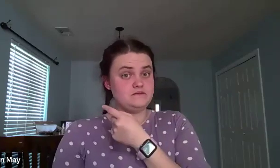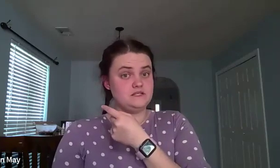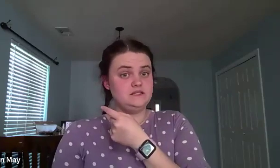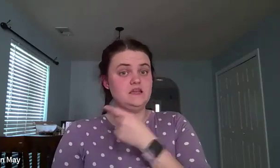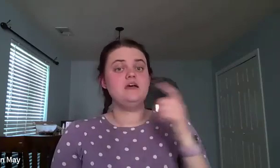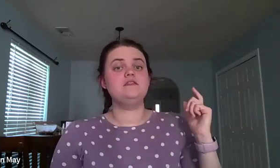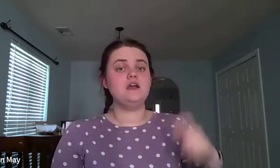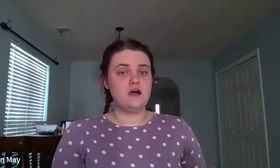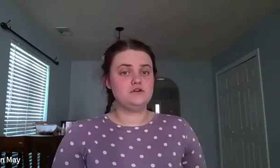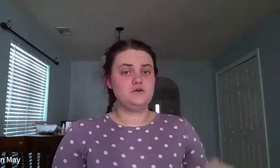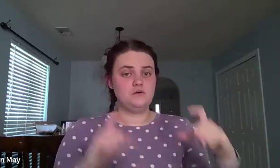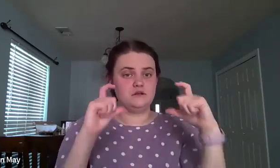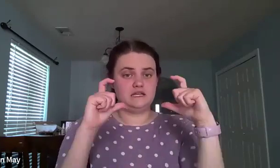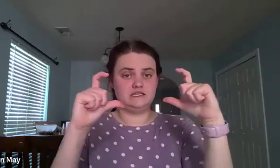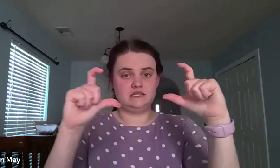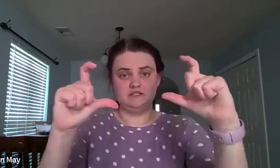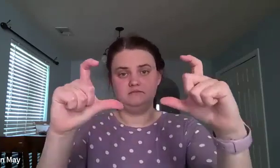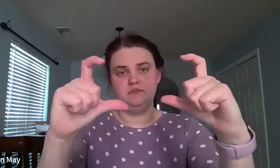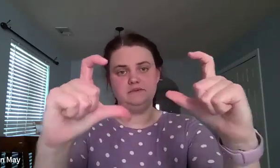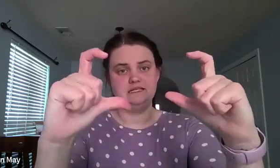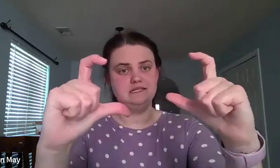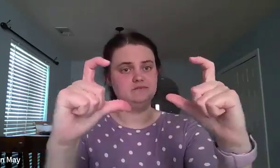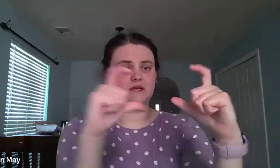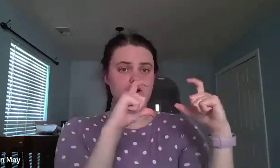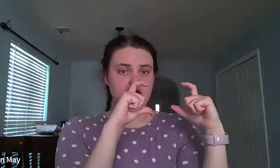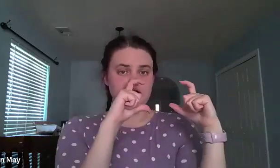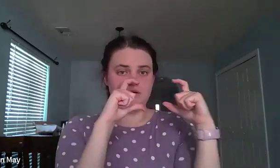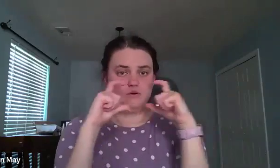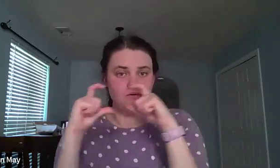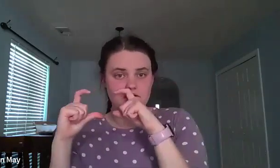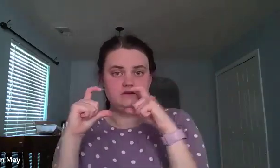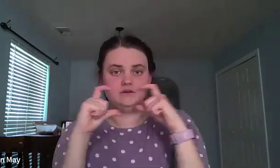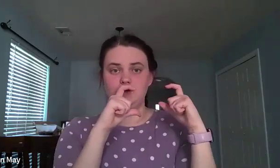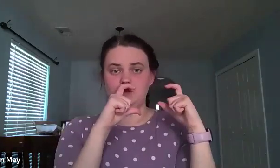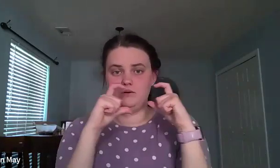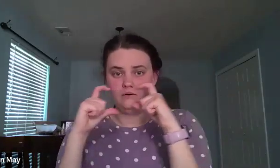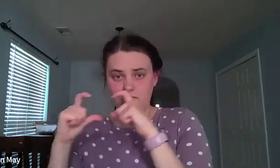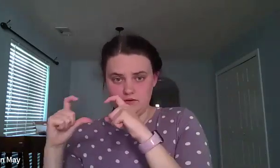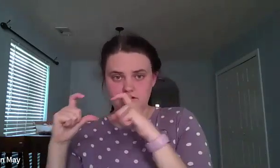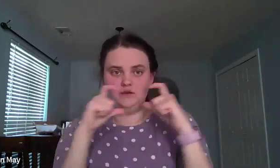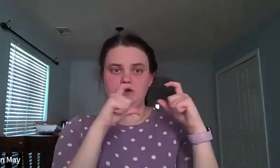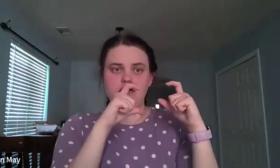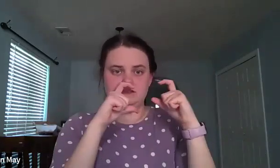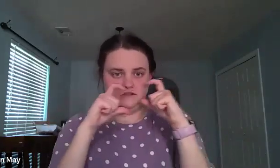often. The other corn is like baby C's, what I call it, and you go corn, corn, and you go across